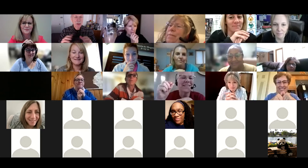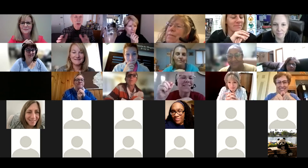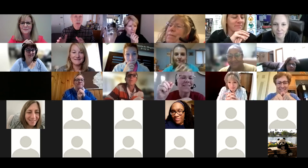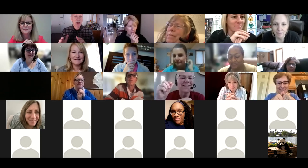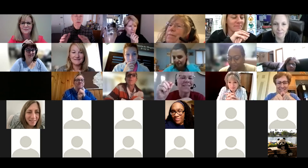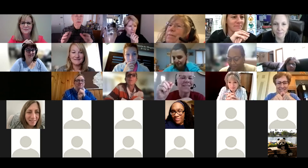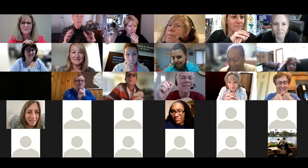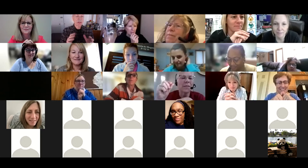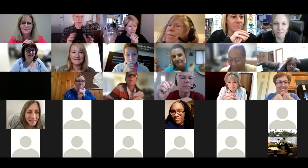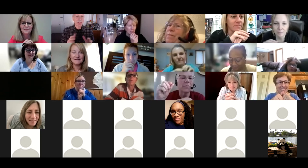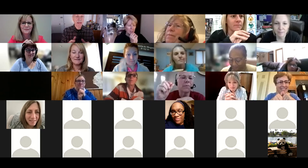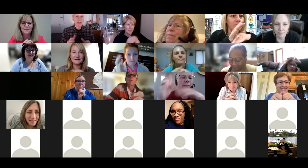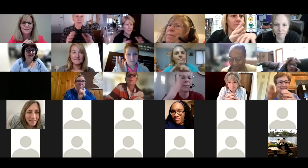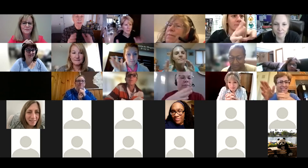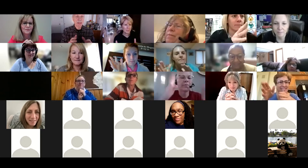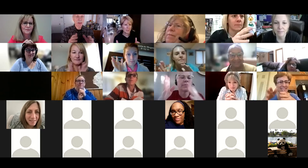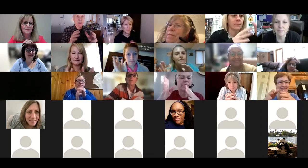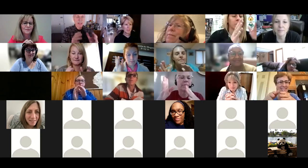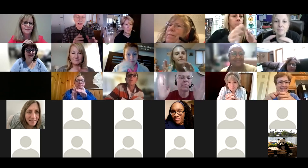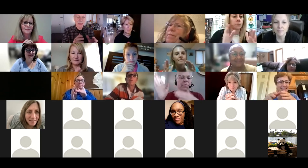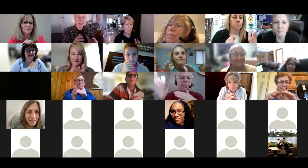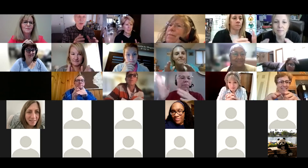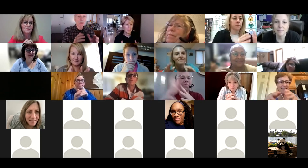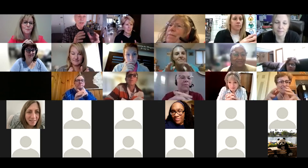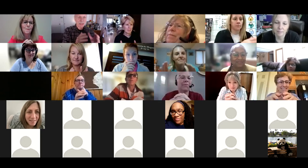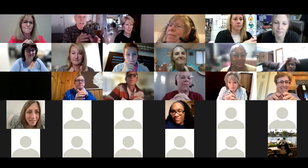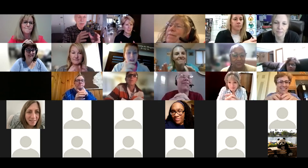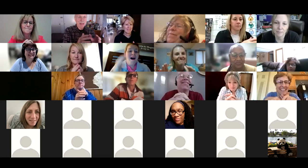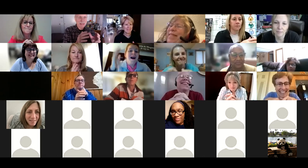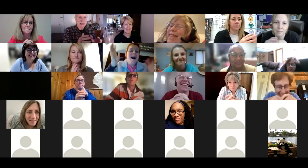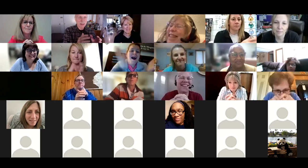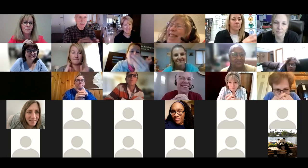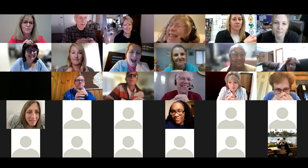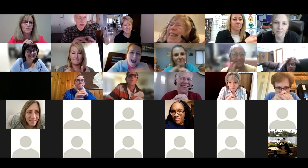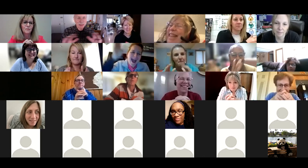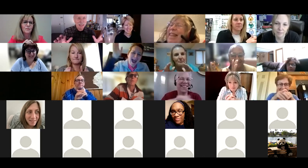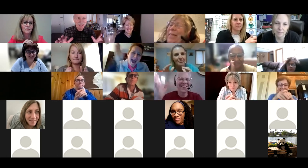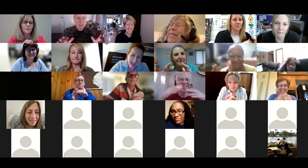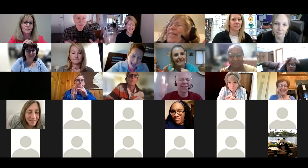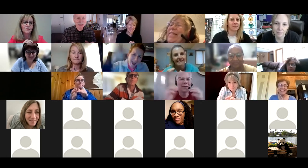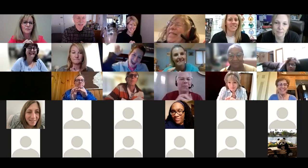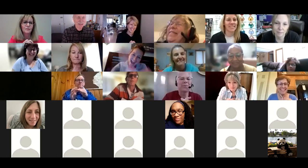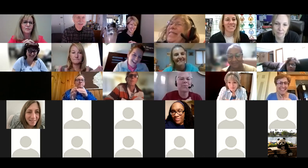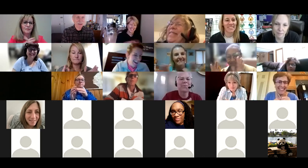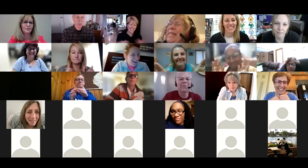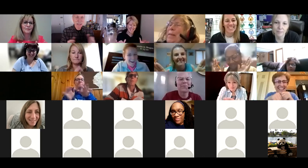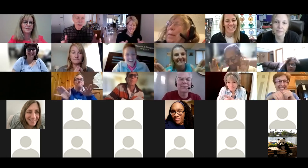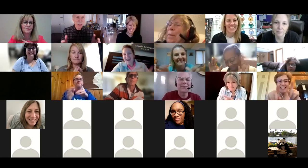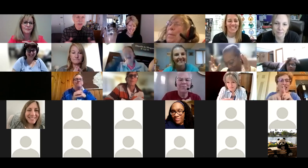you go along with the district as little as you can when it doesn't make sense to you. Don't tell anyone that, but that's what you